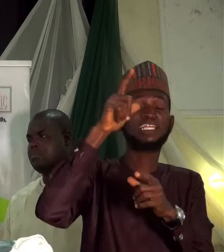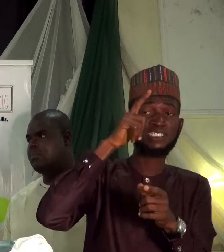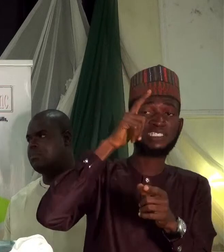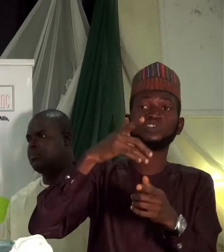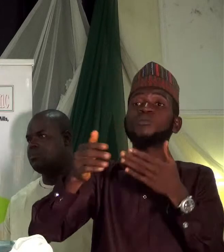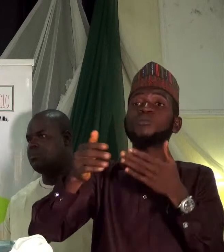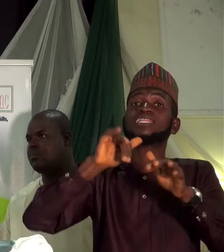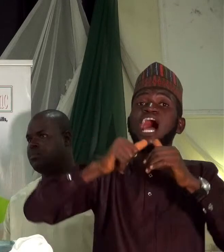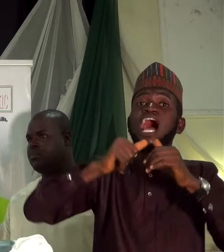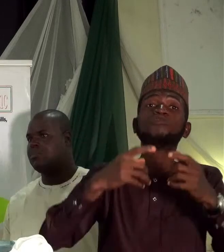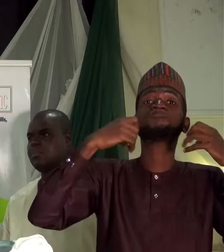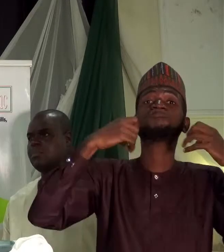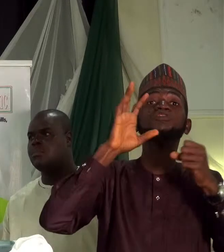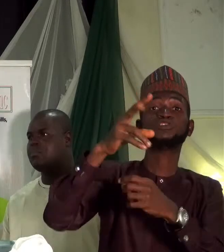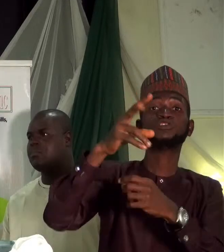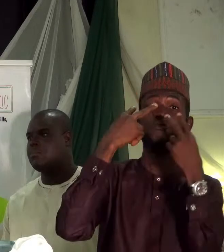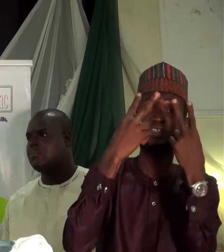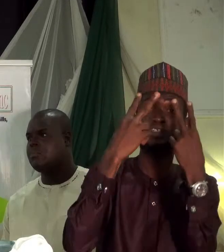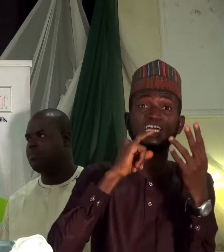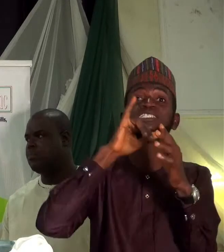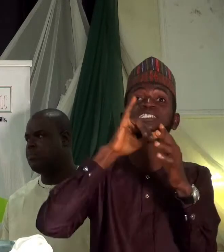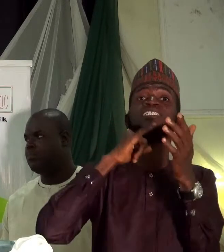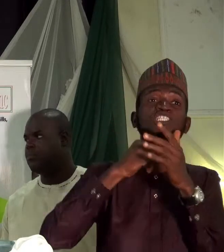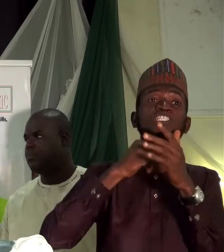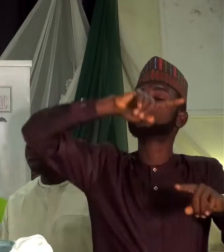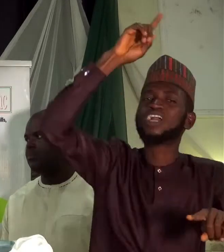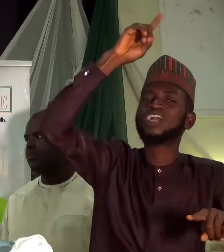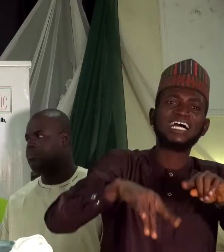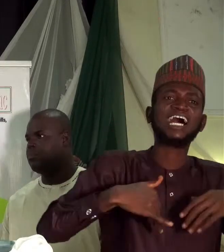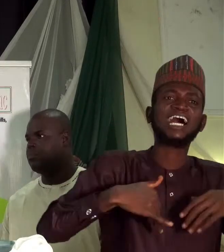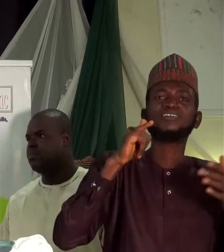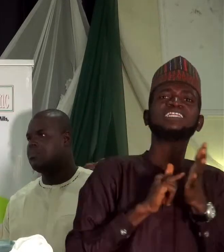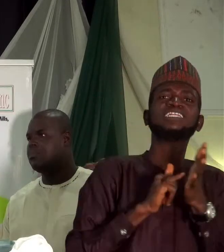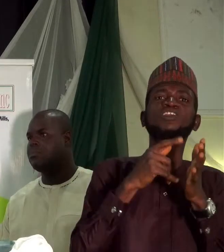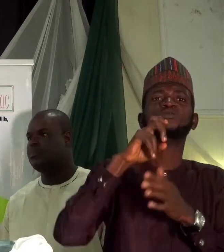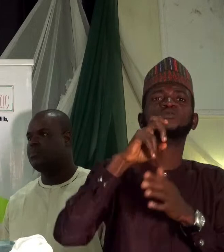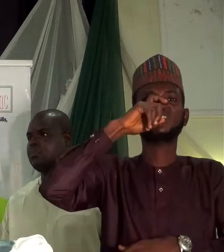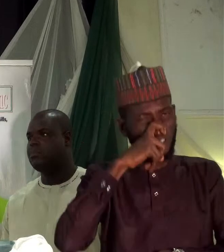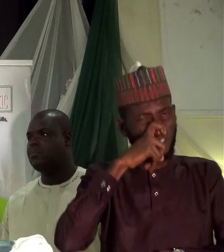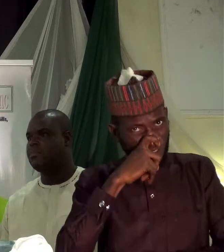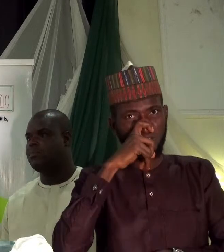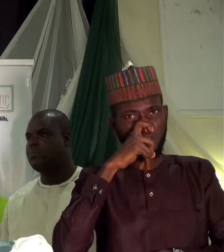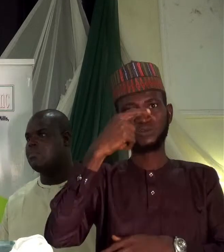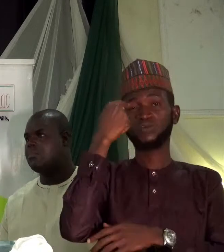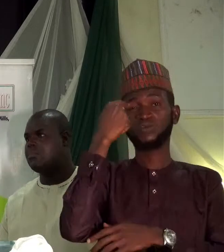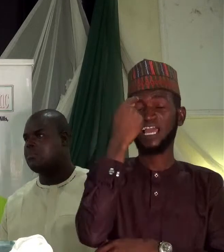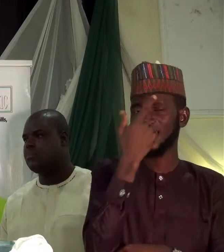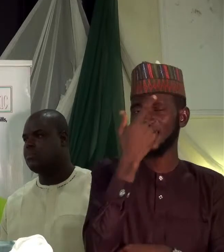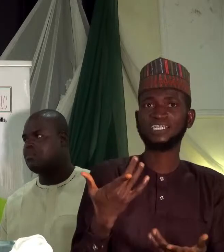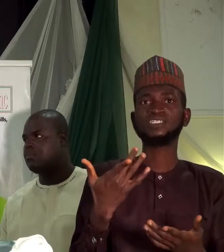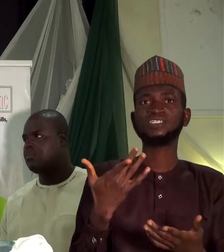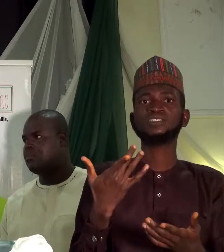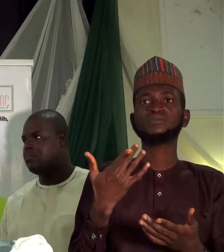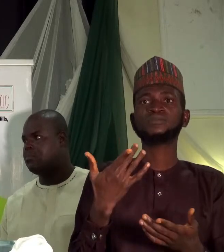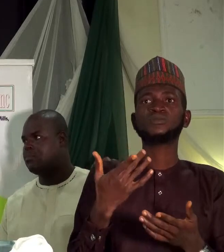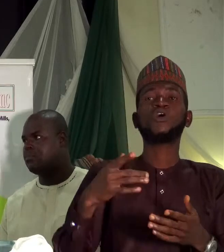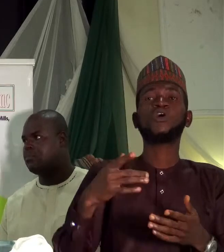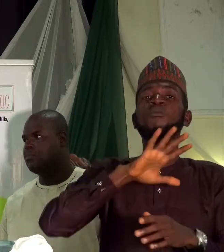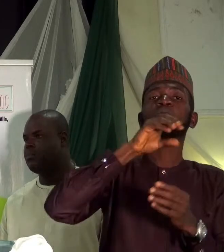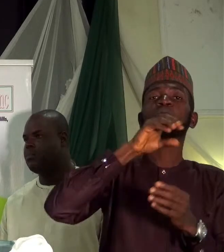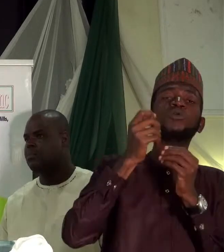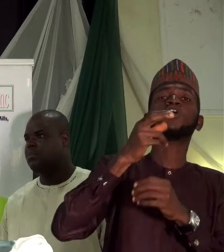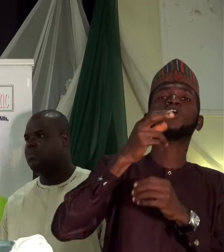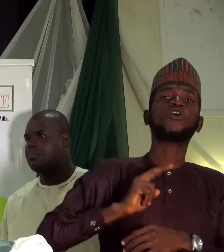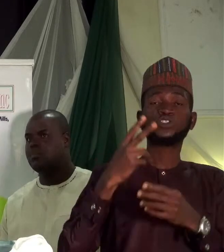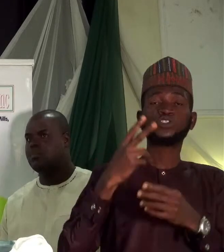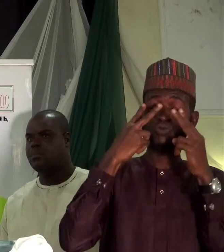is, oh, le ni igu eyes ko possible. We were told, and those of us who watch Animal Planet, hello, Berry,